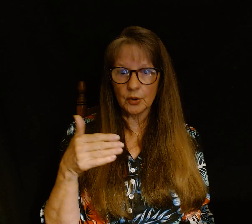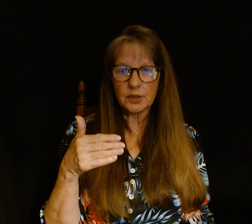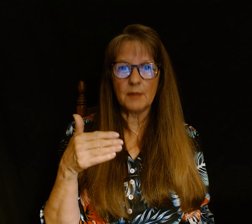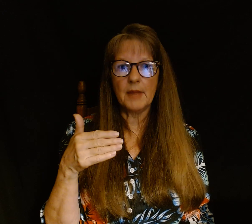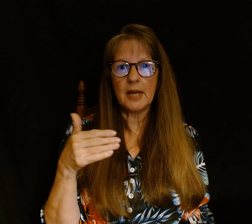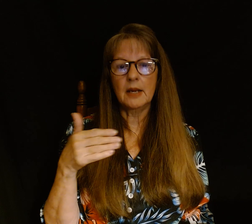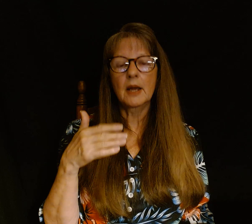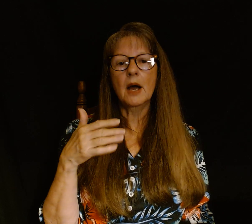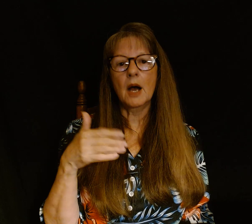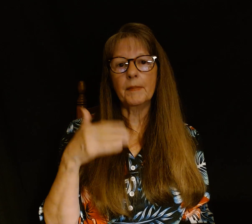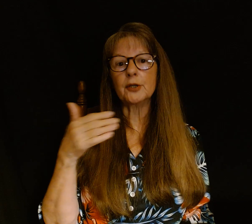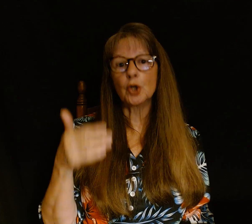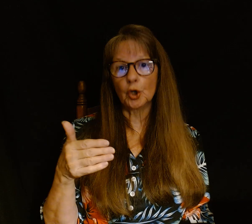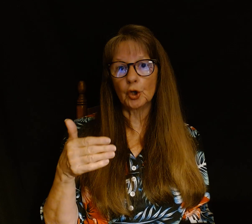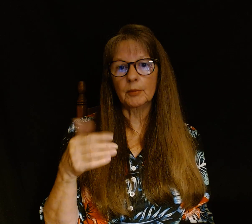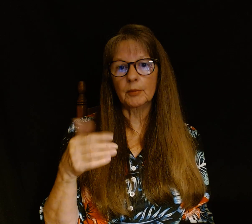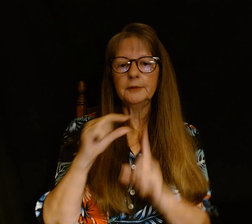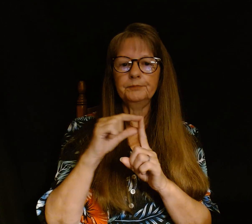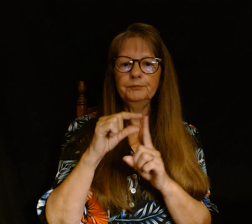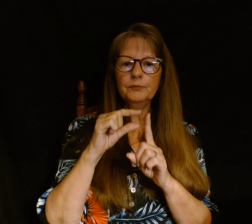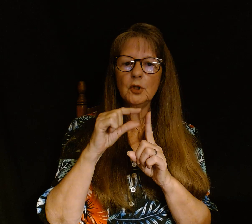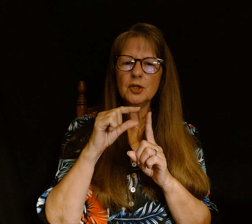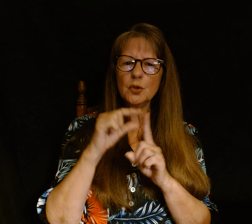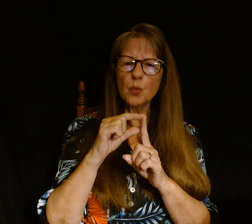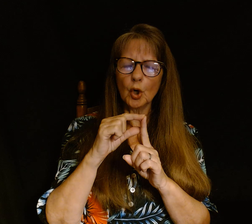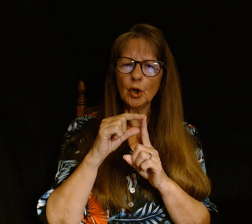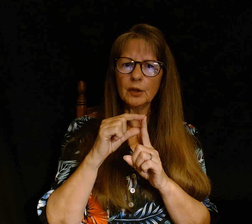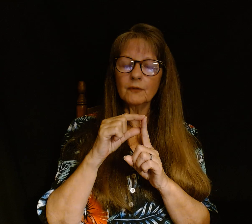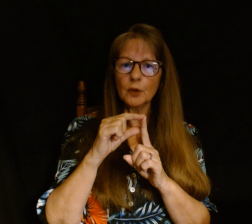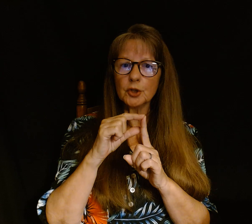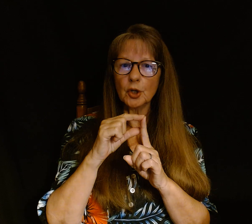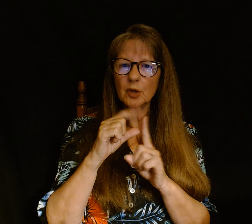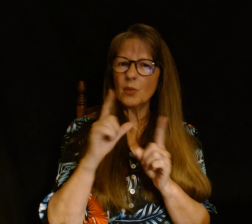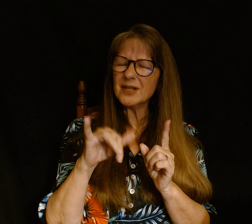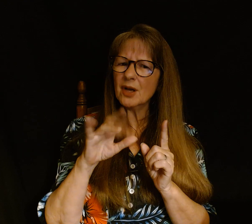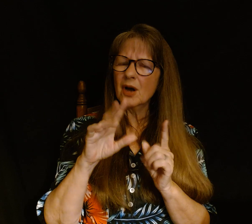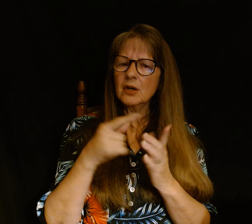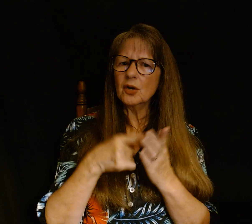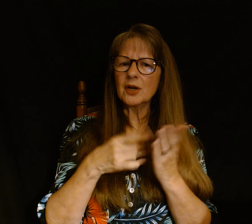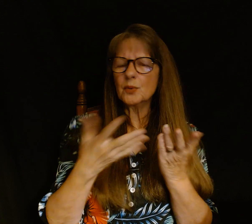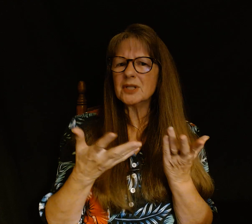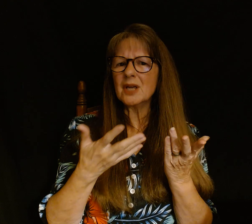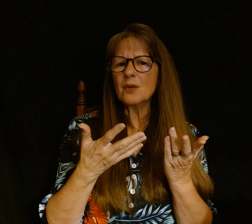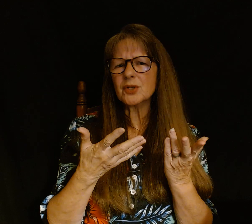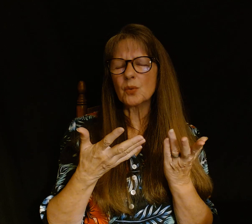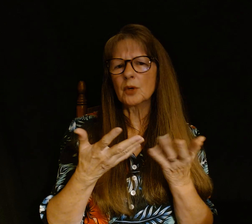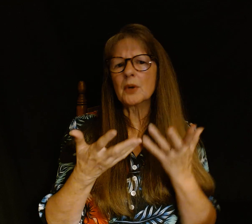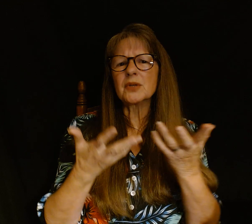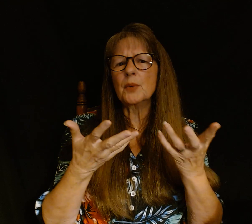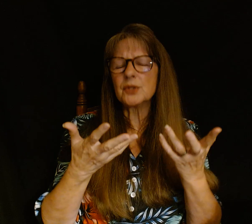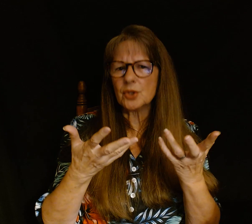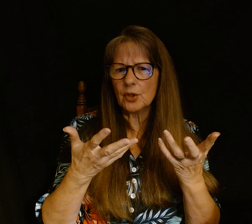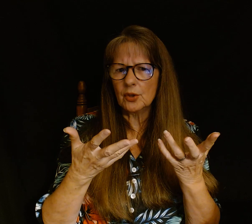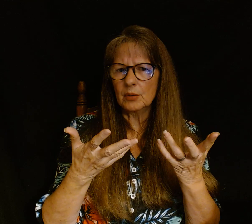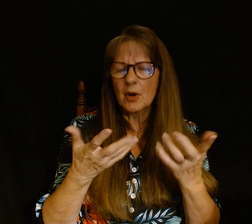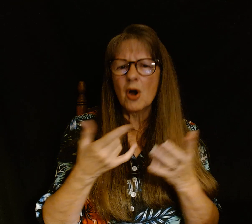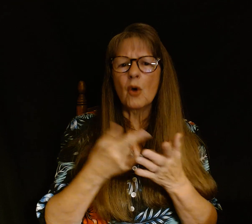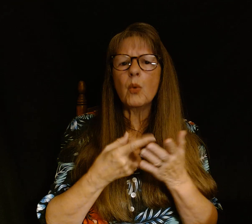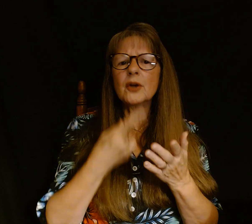that made up a term. You could do word for a term. Because we say, what's the word? We don't say, what's the term? Or what do